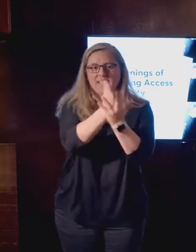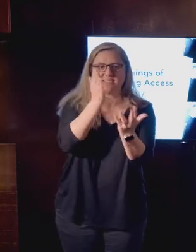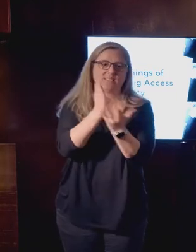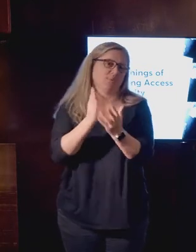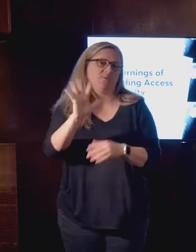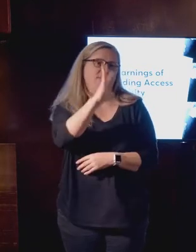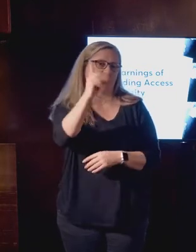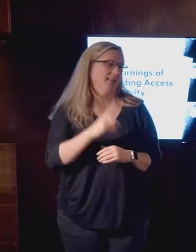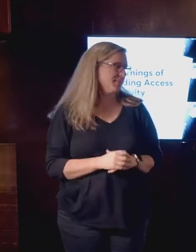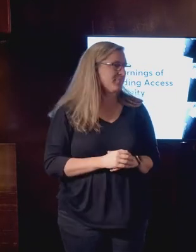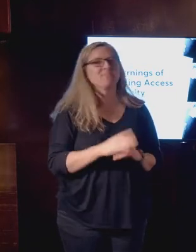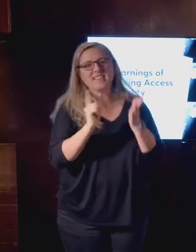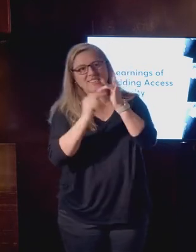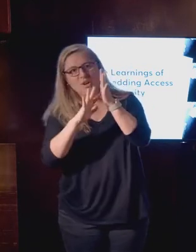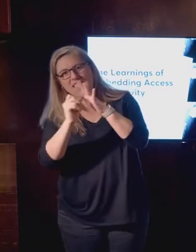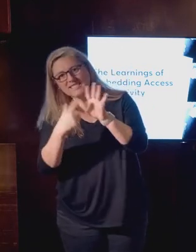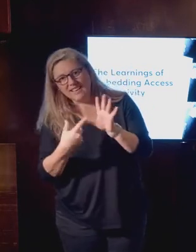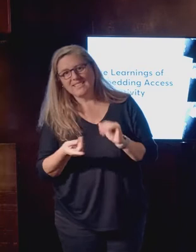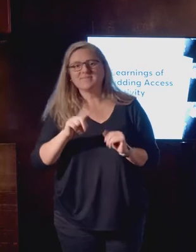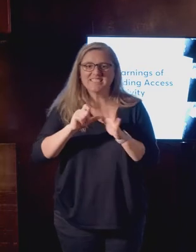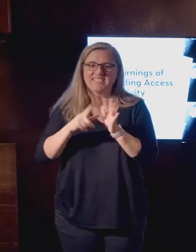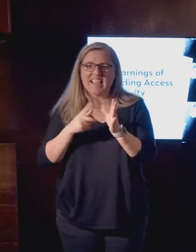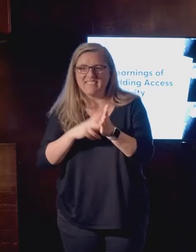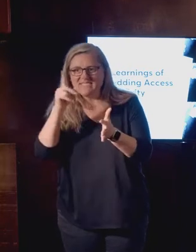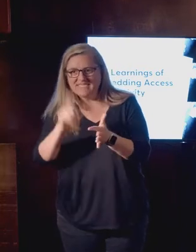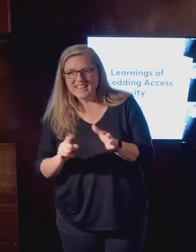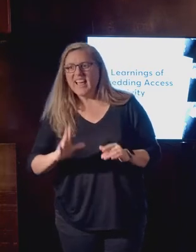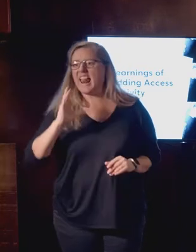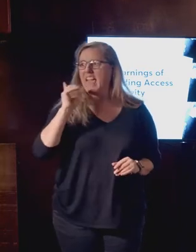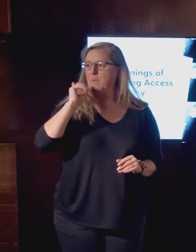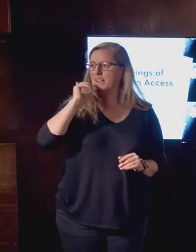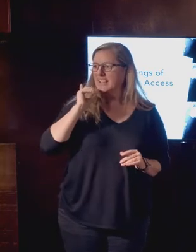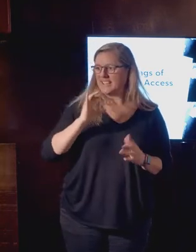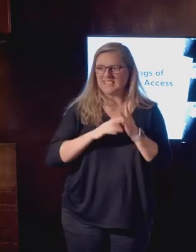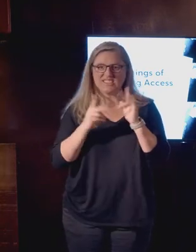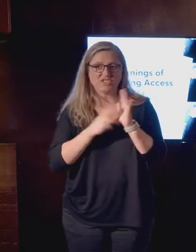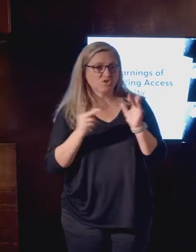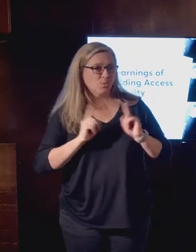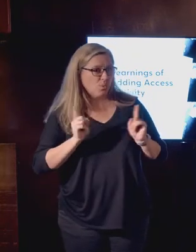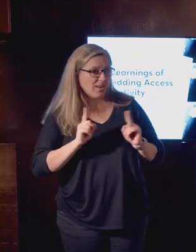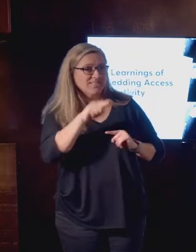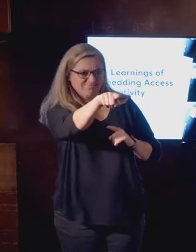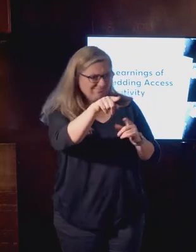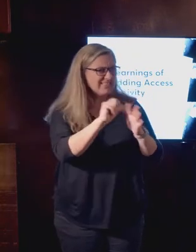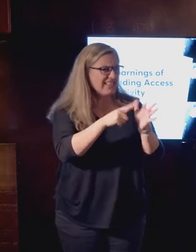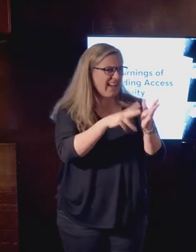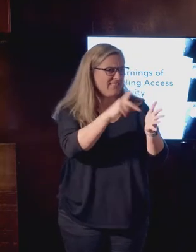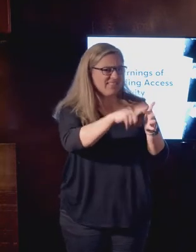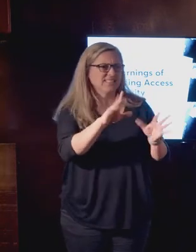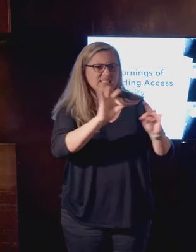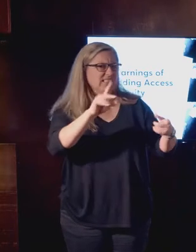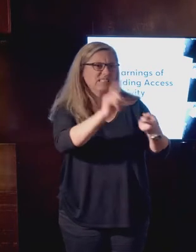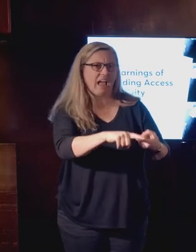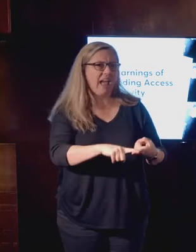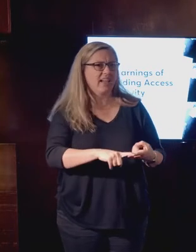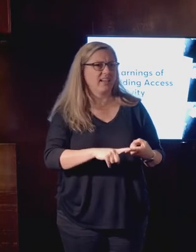for everybody. So Linda and Dave will stay on. Last week in the session I was in, our interpreters, who included Dave, didn't stay